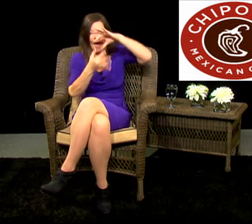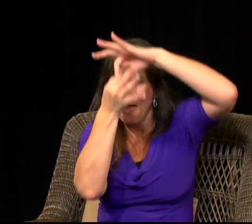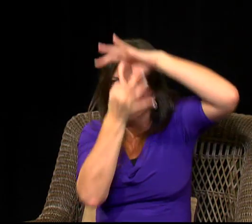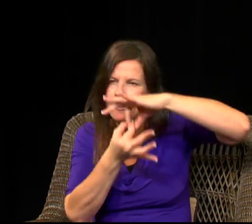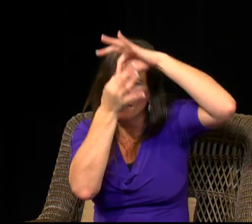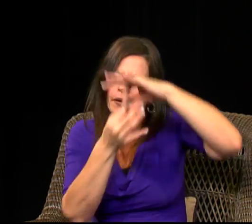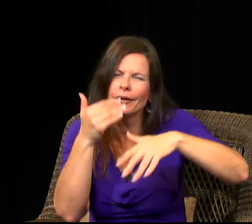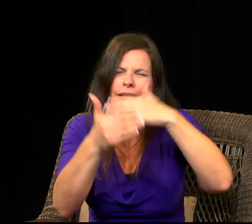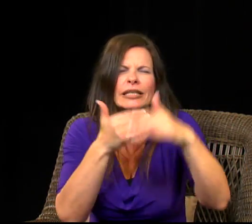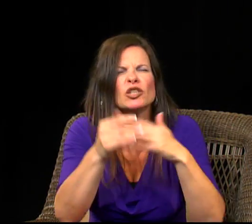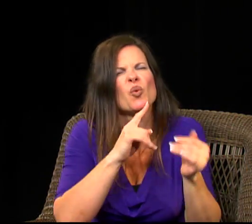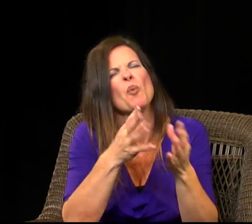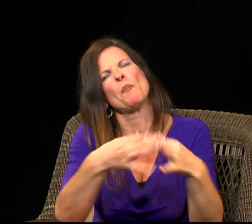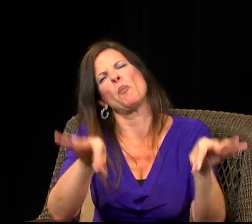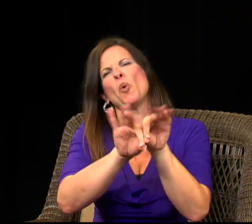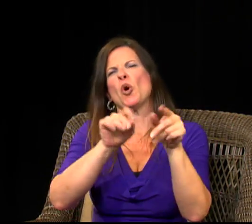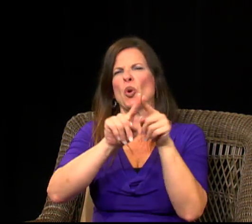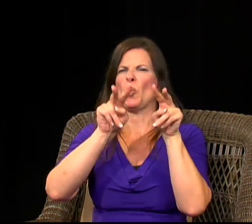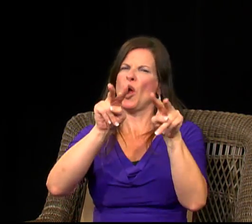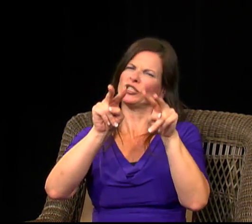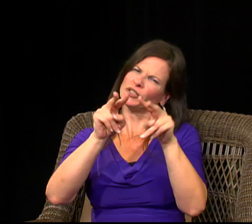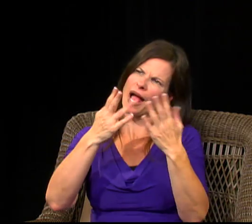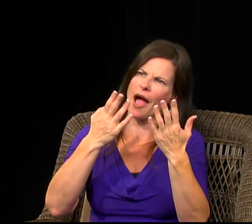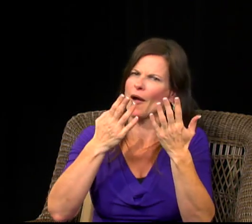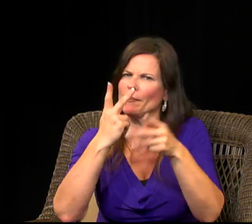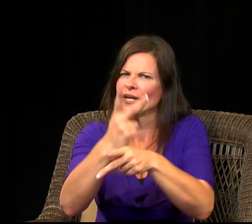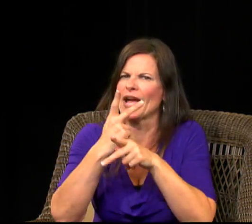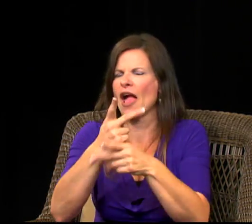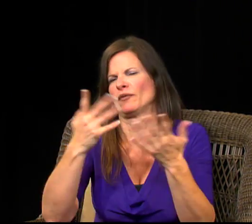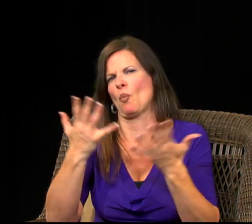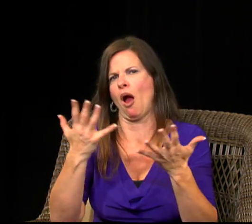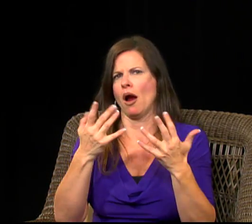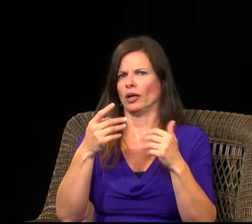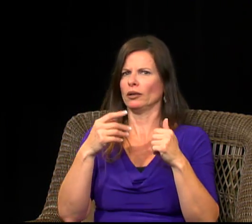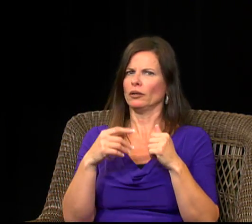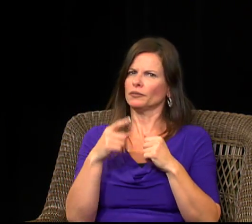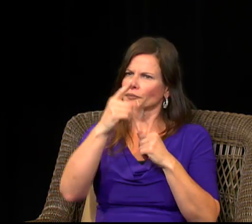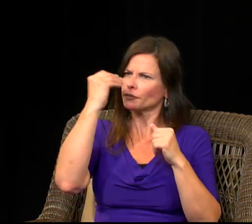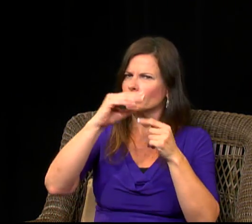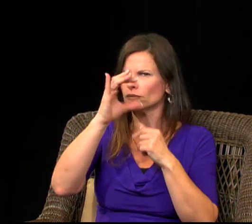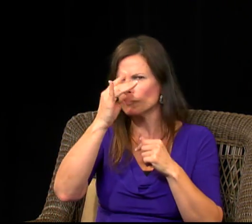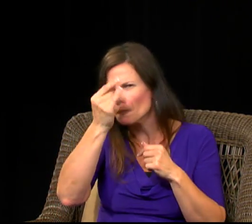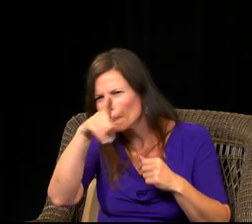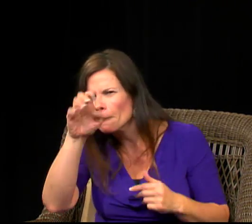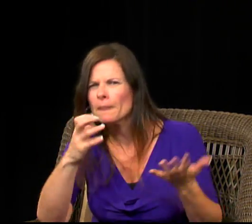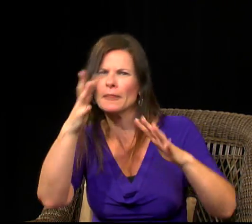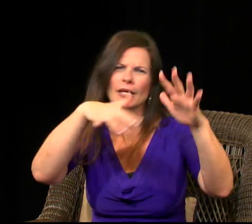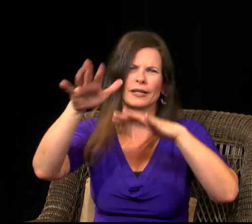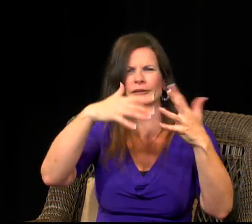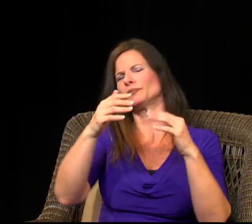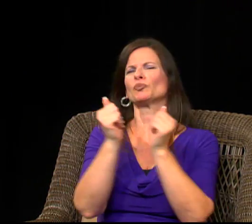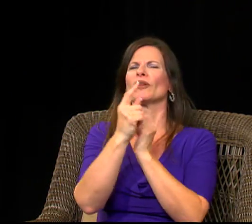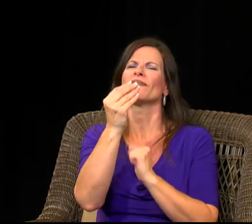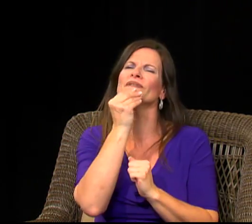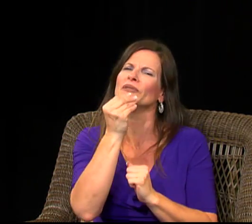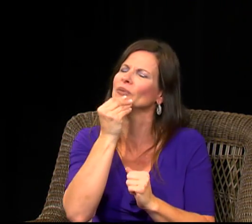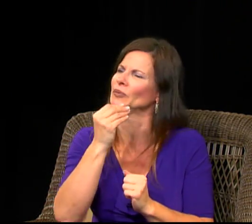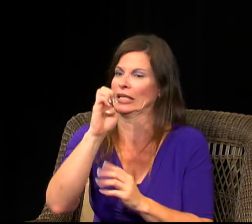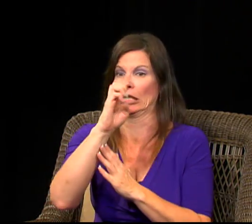just very, very weak and uncomfortable and break down your whole system. So you really have to be careful when you eat